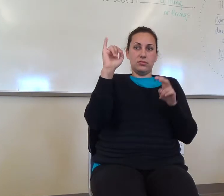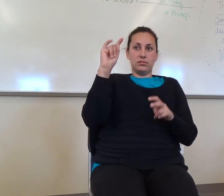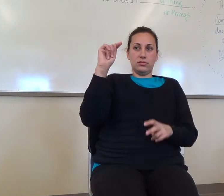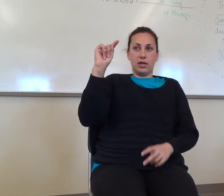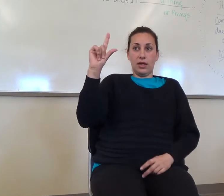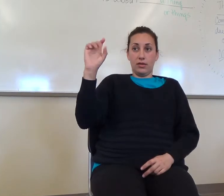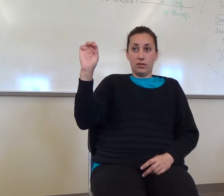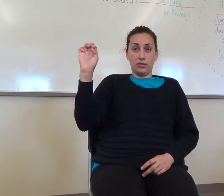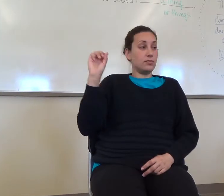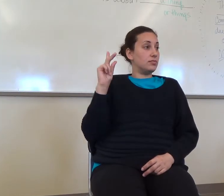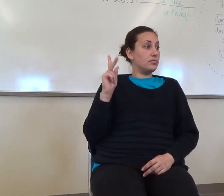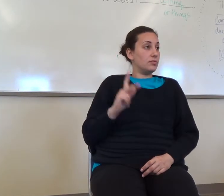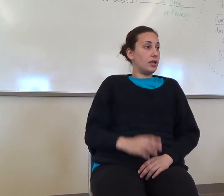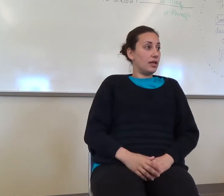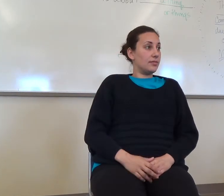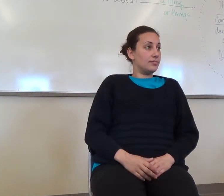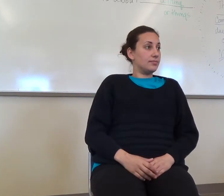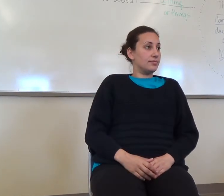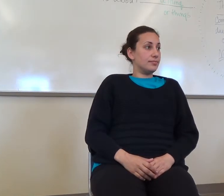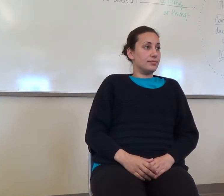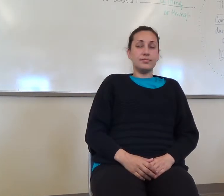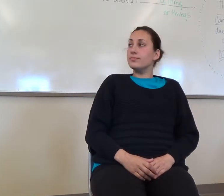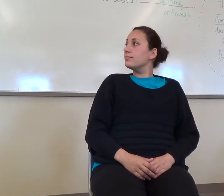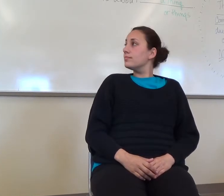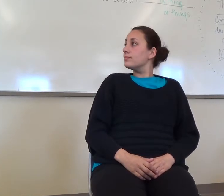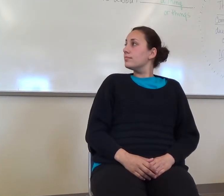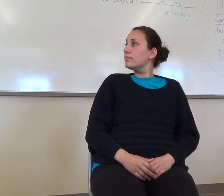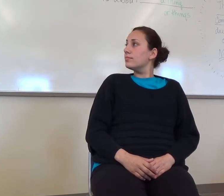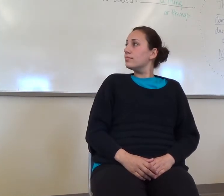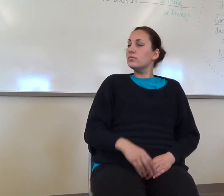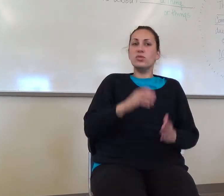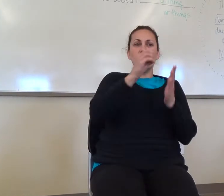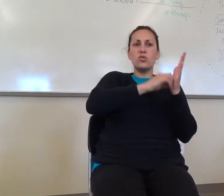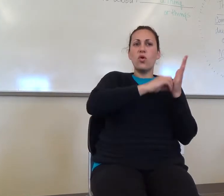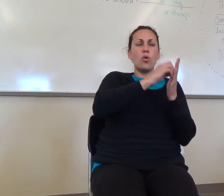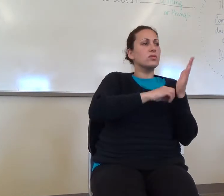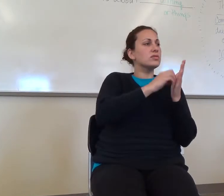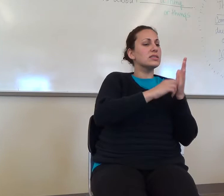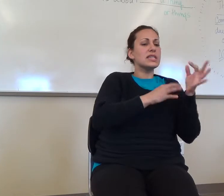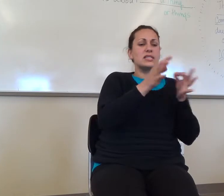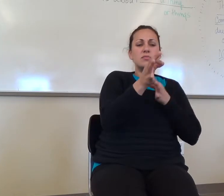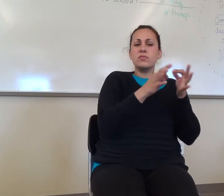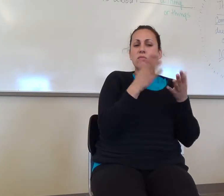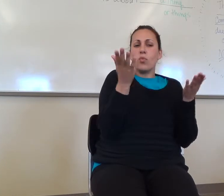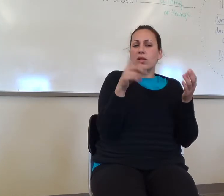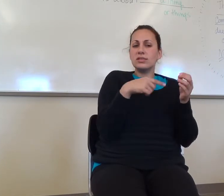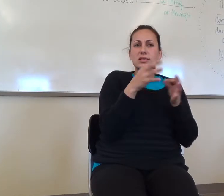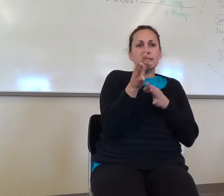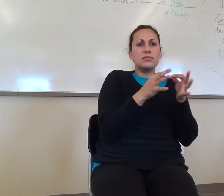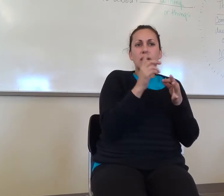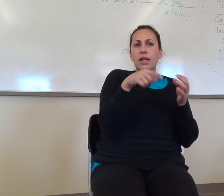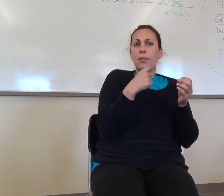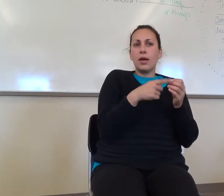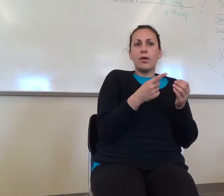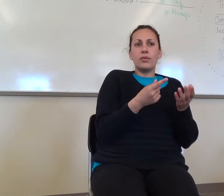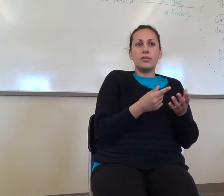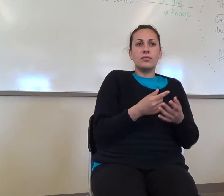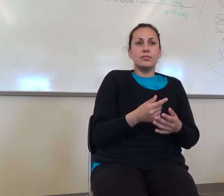note. Okay, so like we said, what is this about, Parks and Colvin? So what is